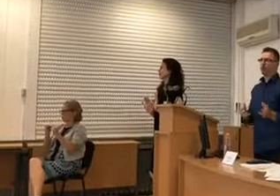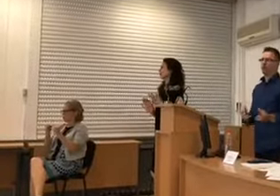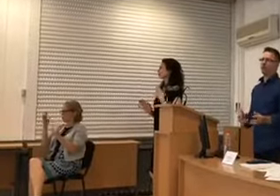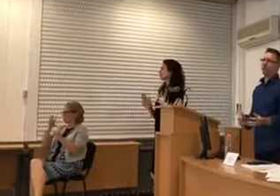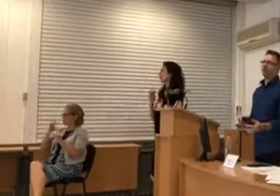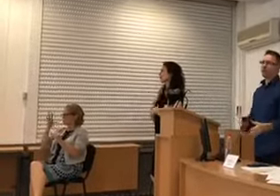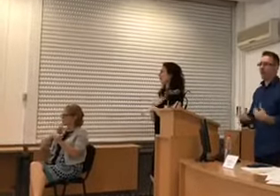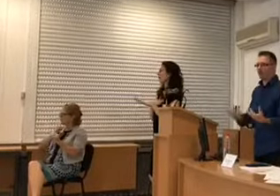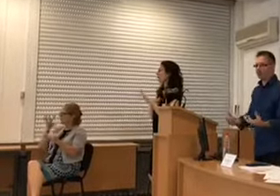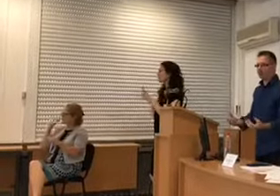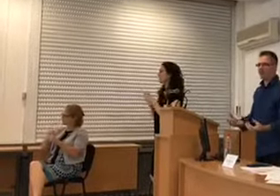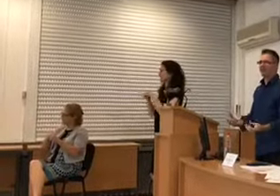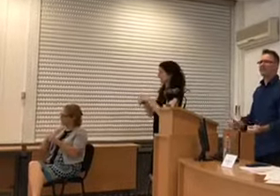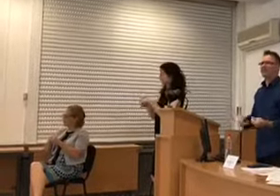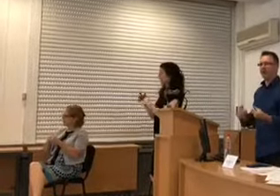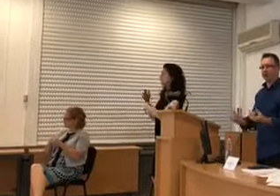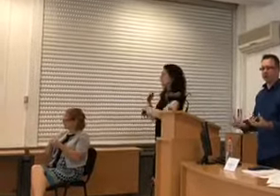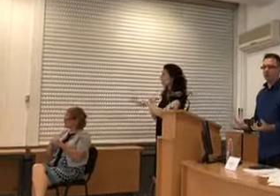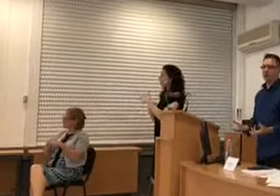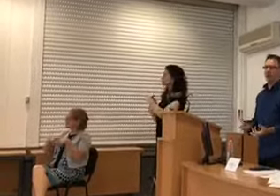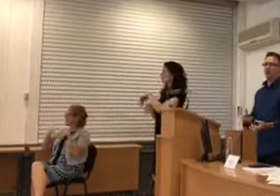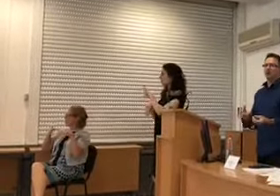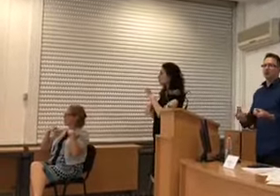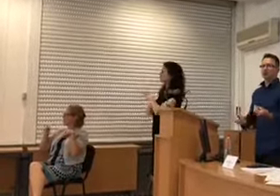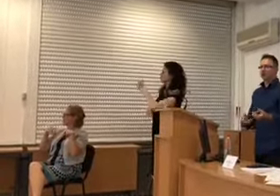and women nowadays sell